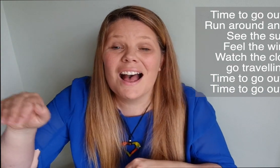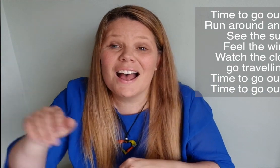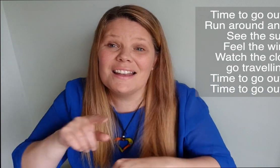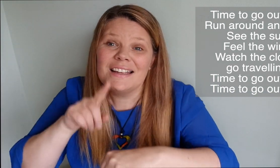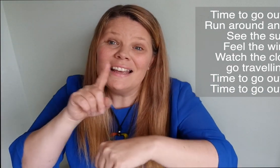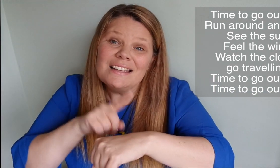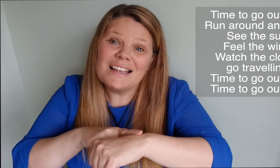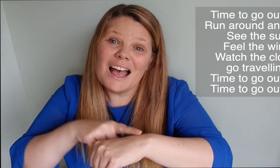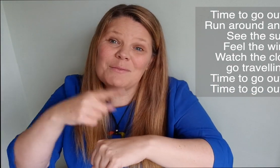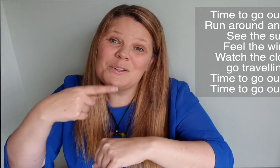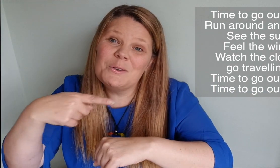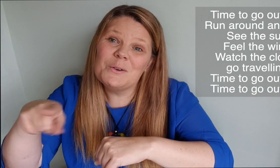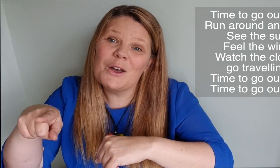outside, time to go